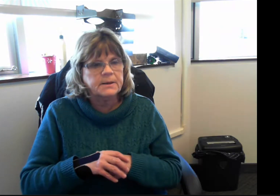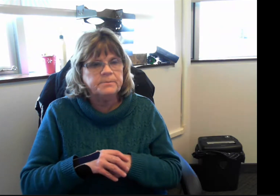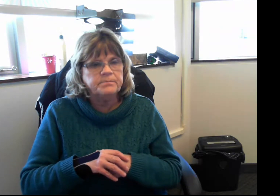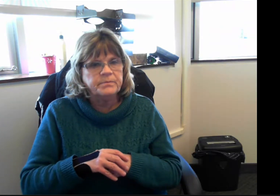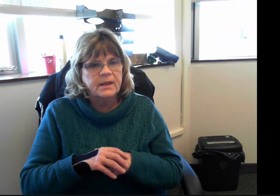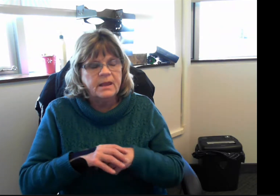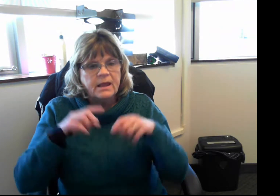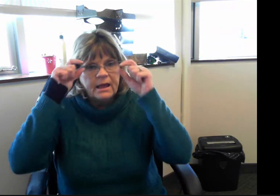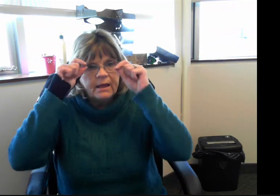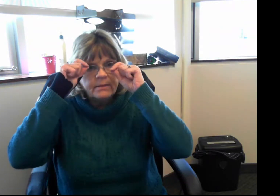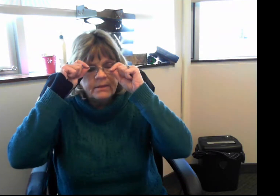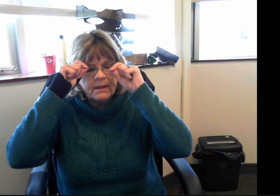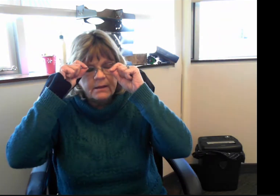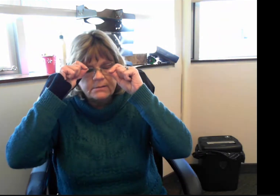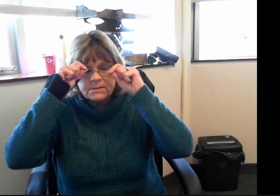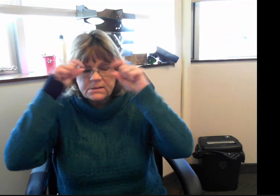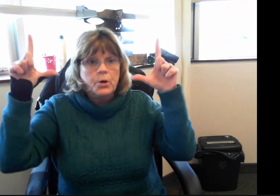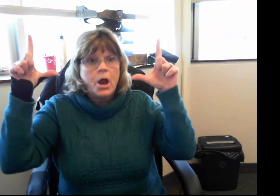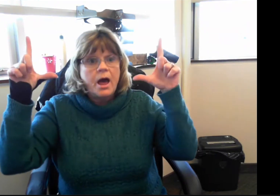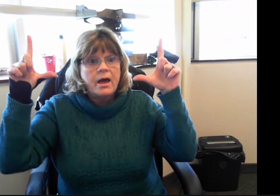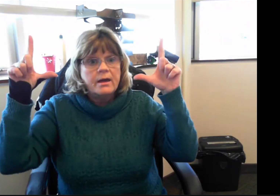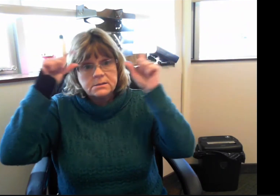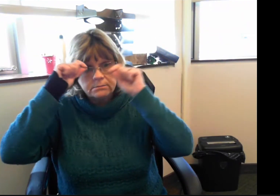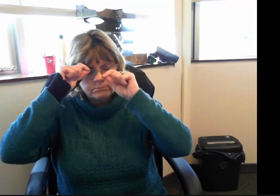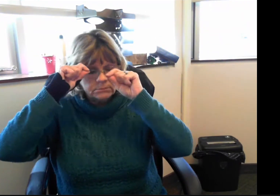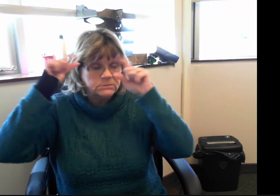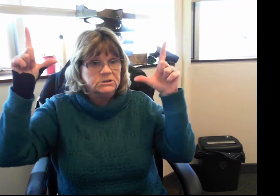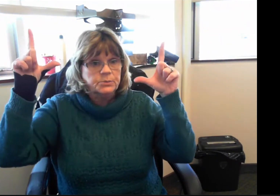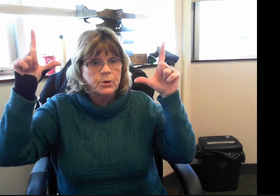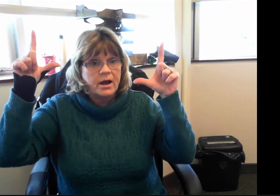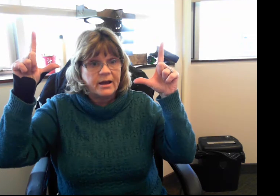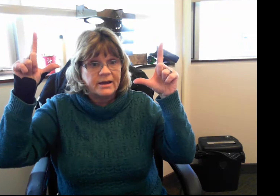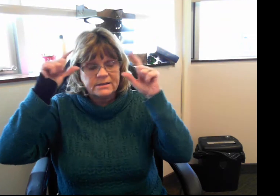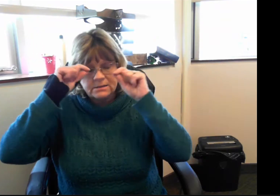Okay? And then surprise, surprise.